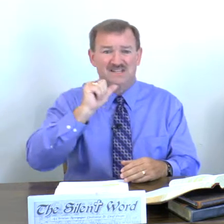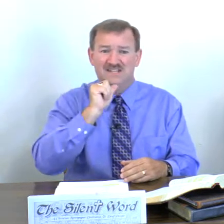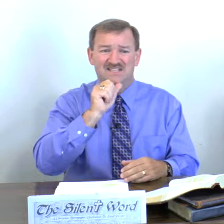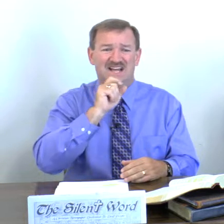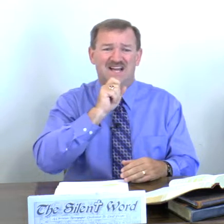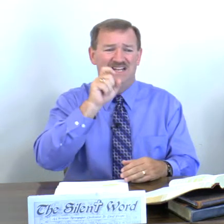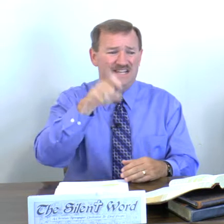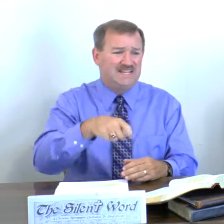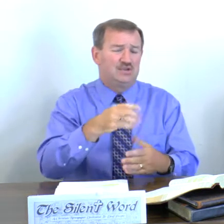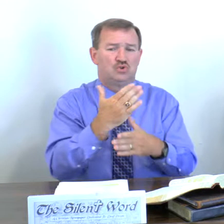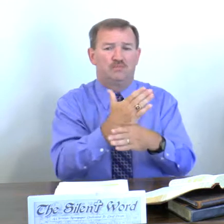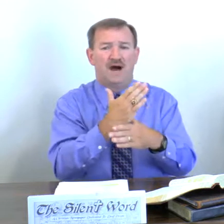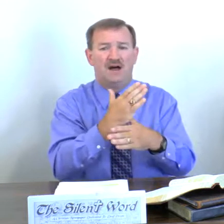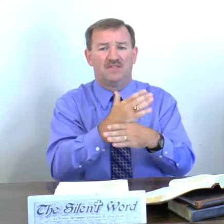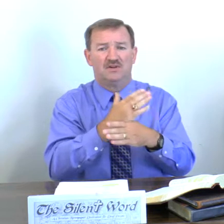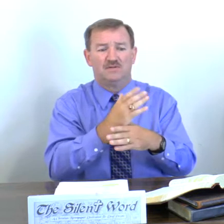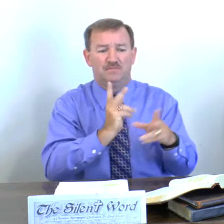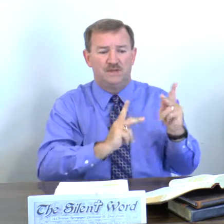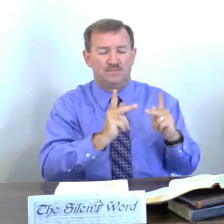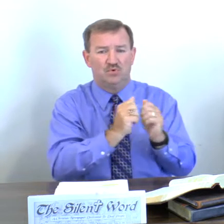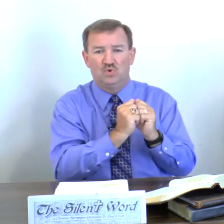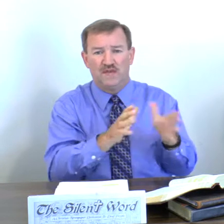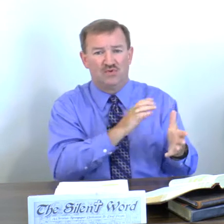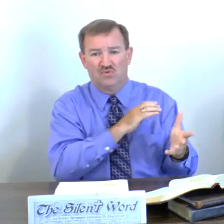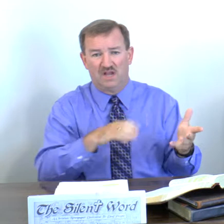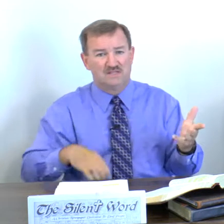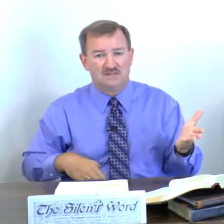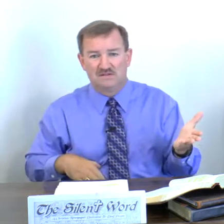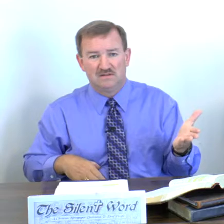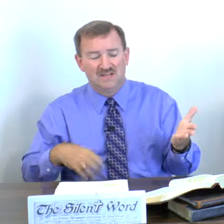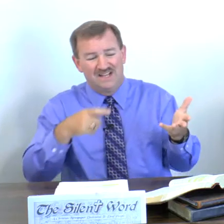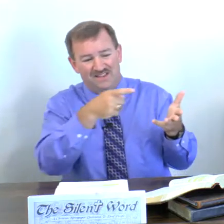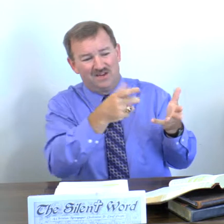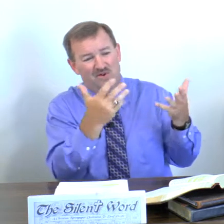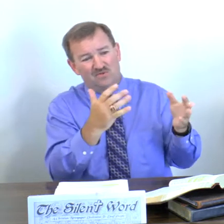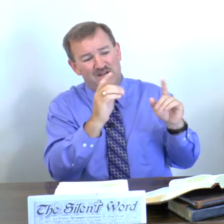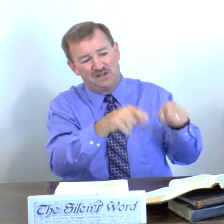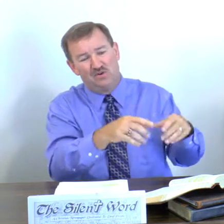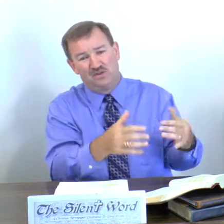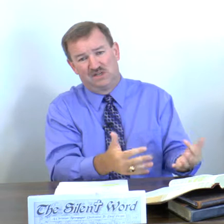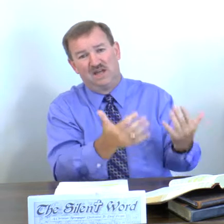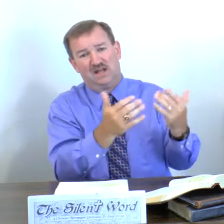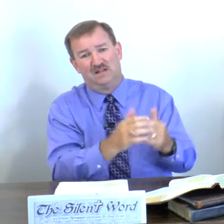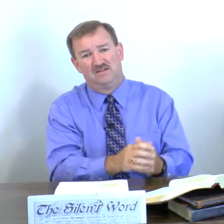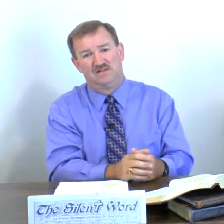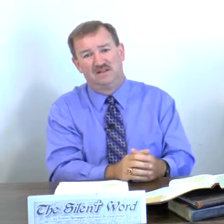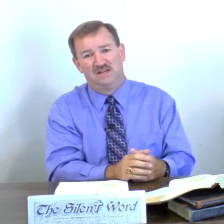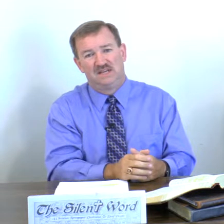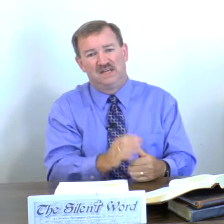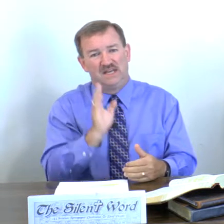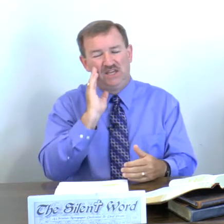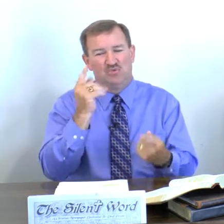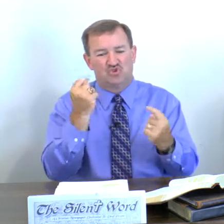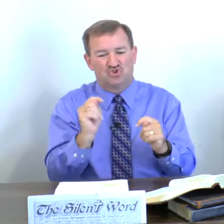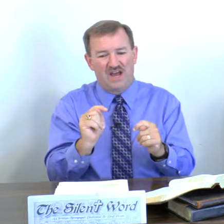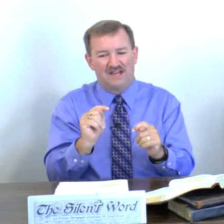does not need to bother people without Christ. They're already going to hell. He will try